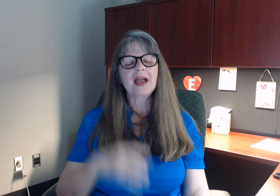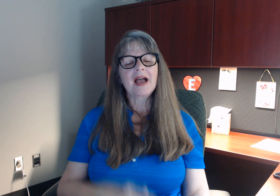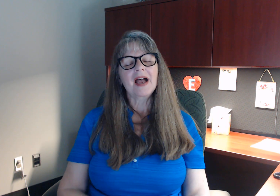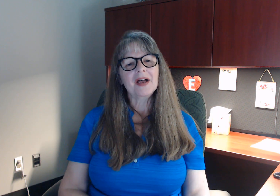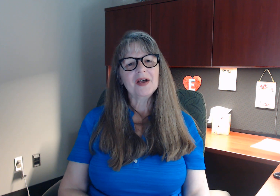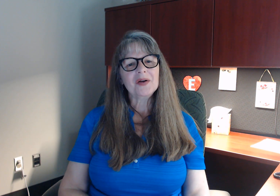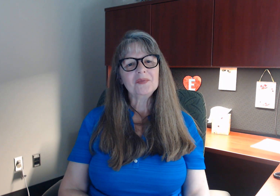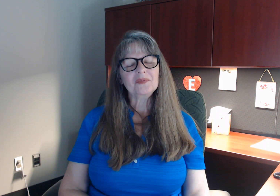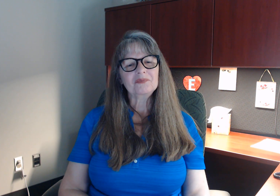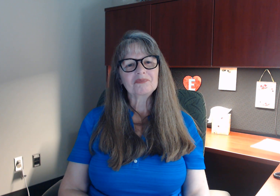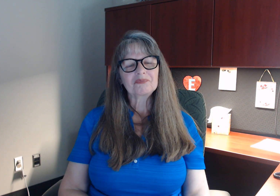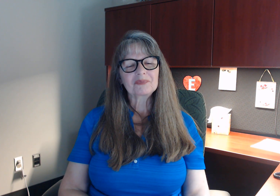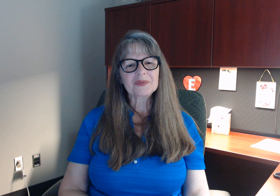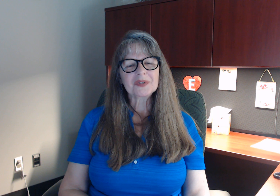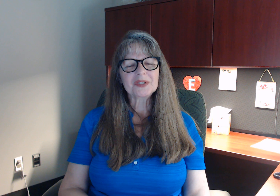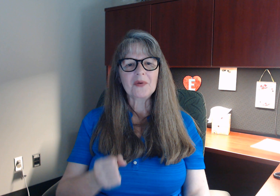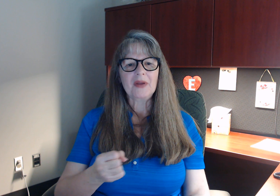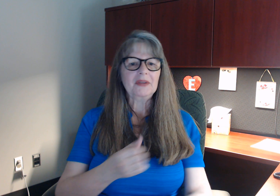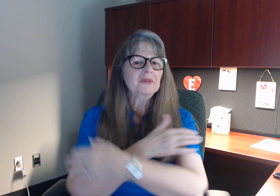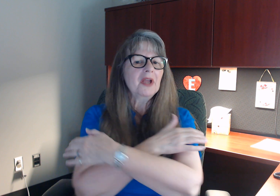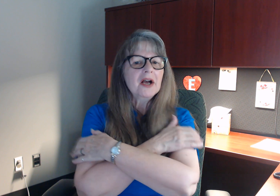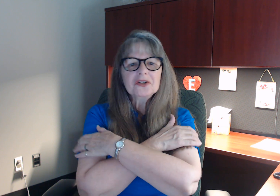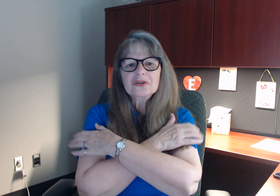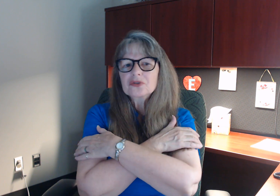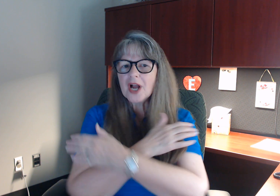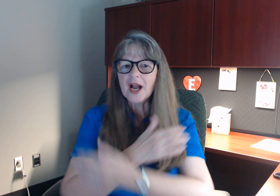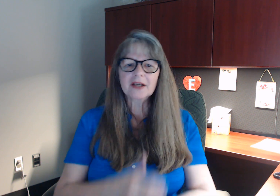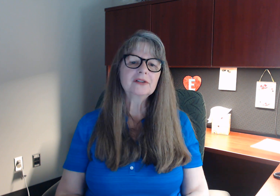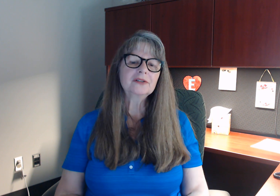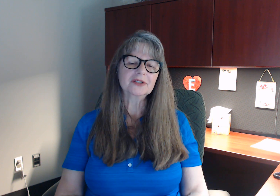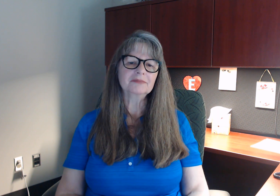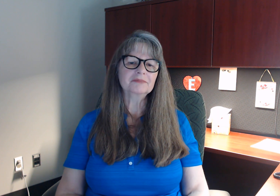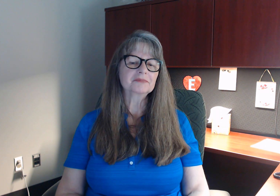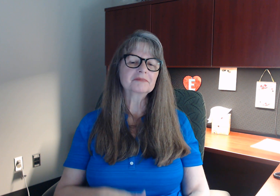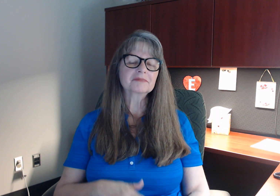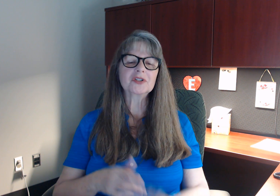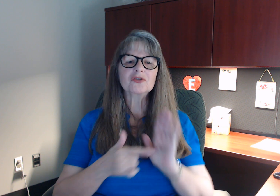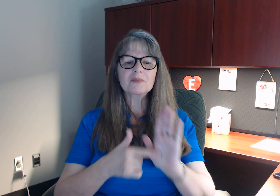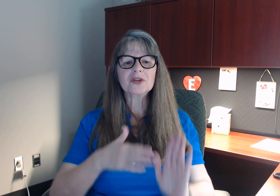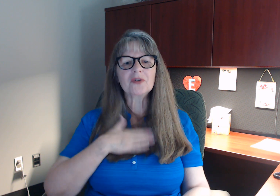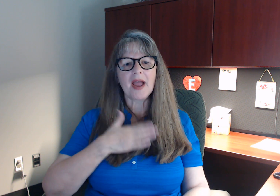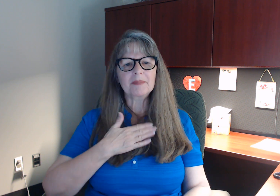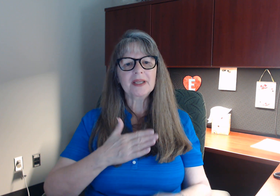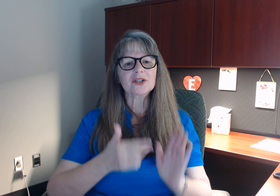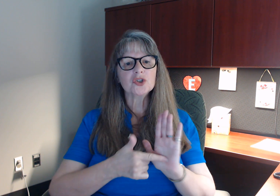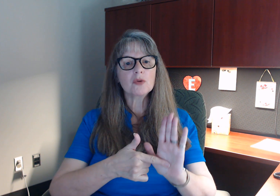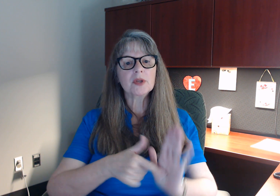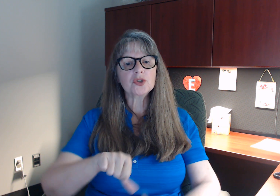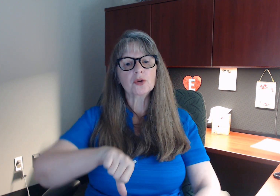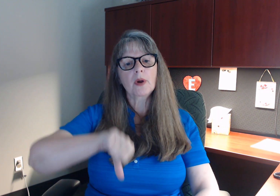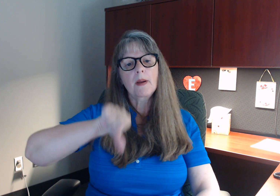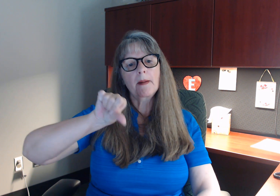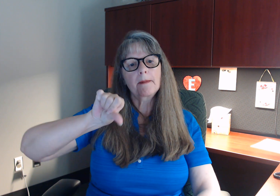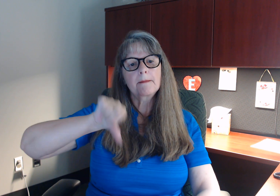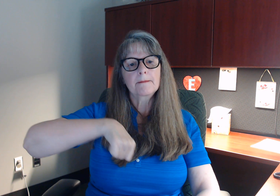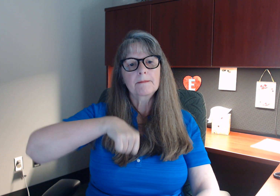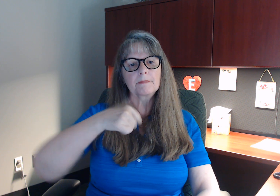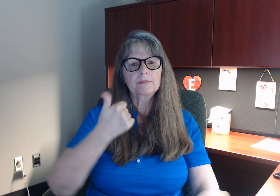right? And then you hug your child and show them that you're happy, and show them that